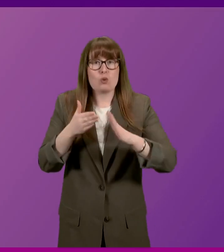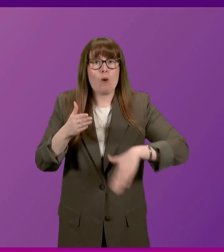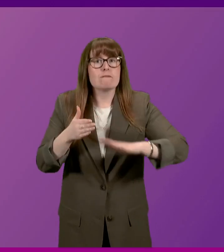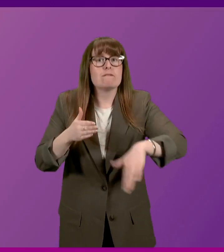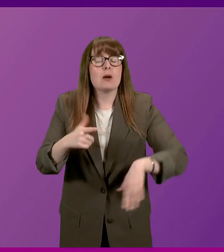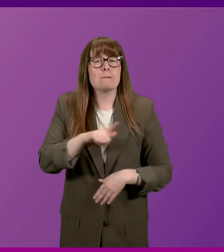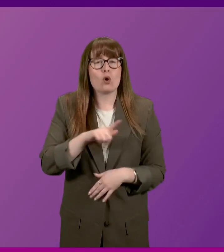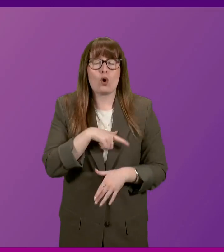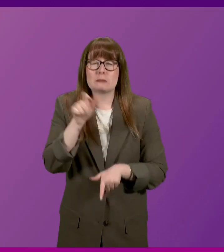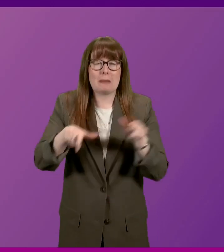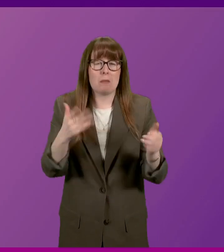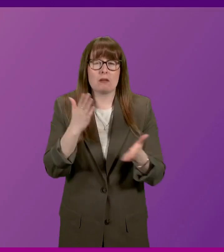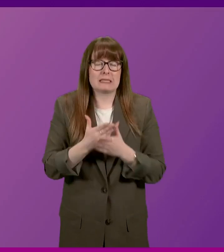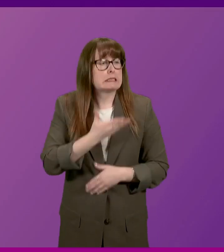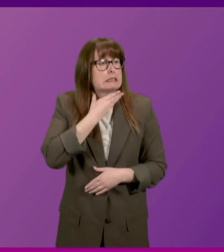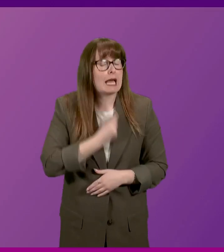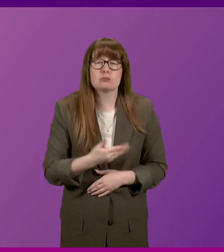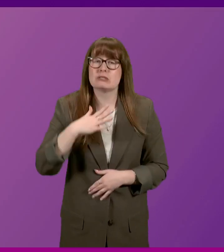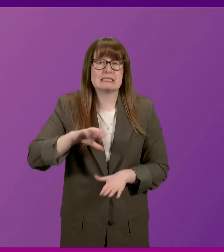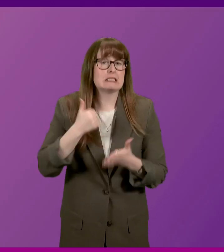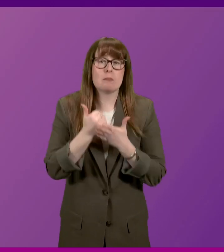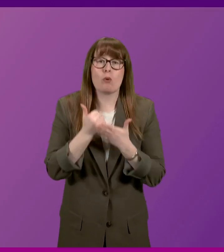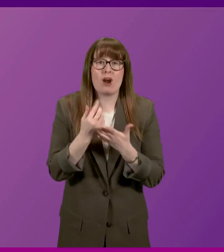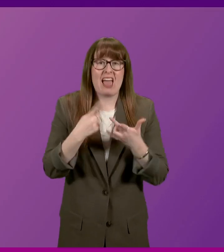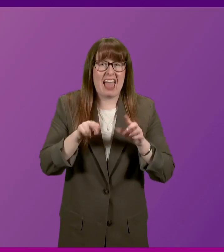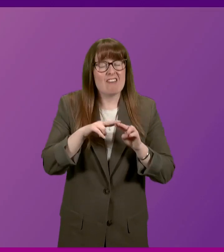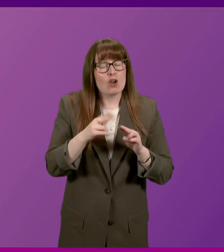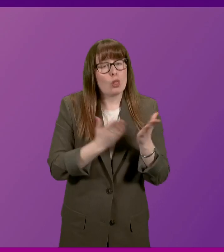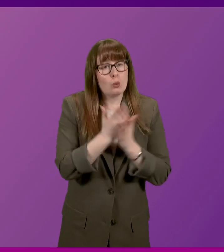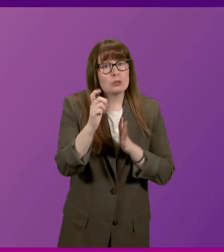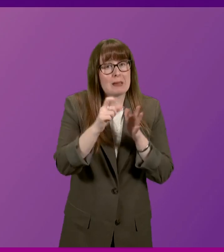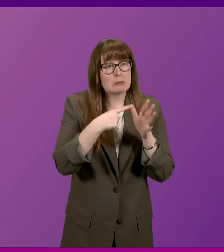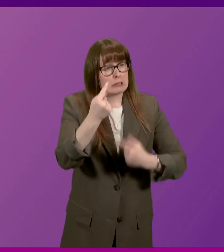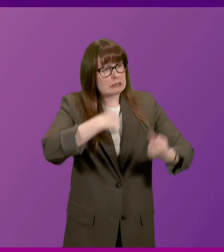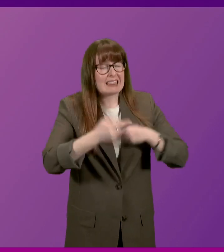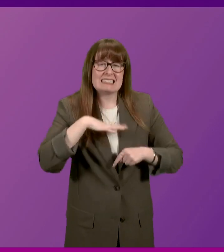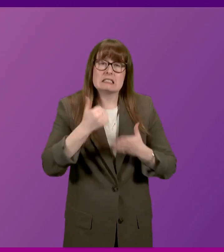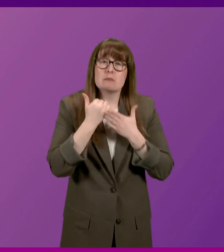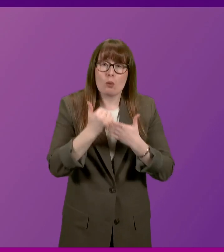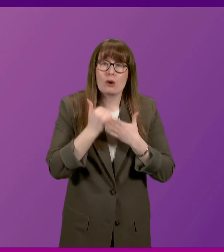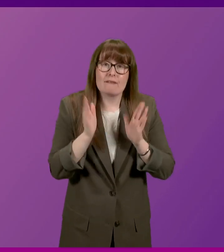people desperately need the support if they're suffering from domestic abuse?